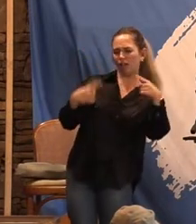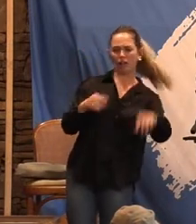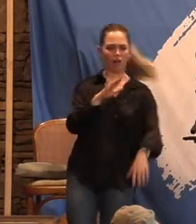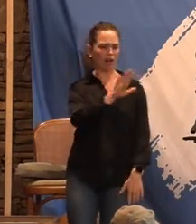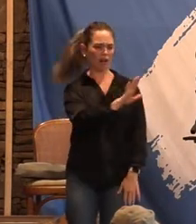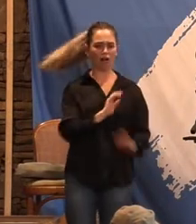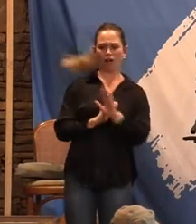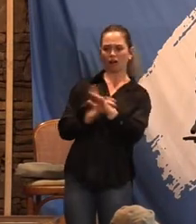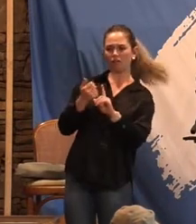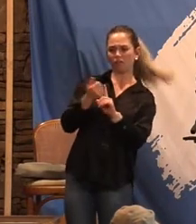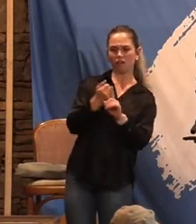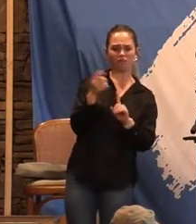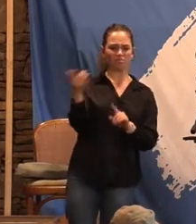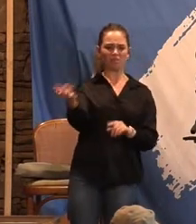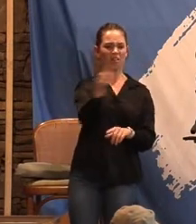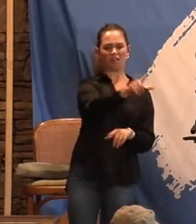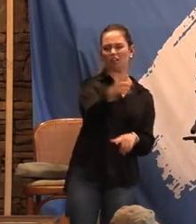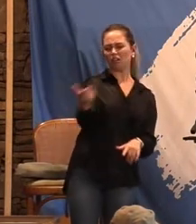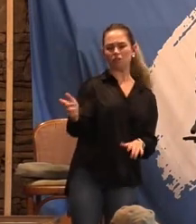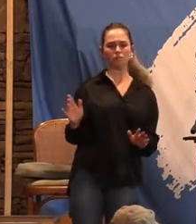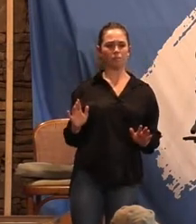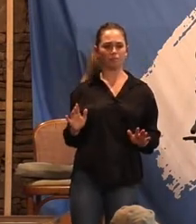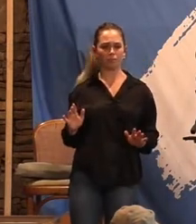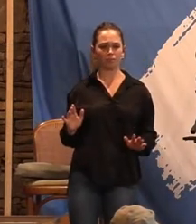him, her, her, this one, that one, that."